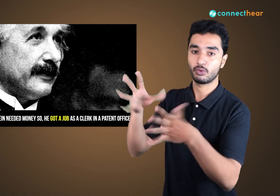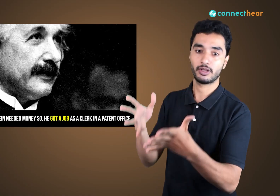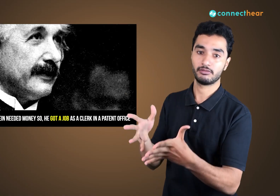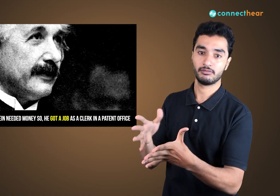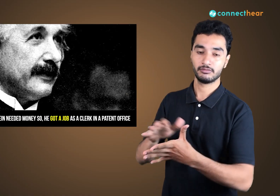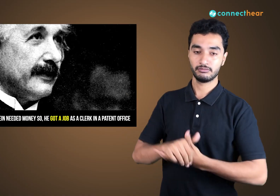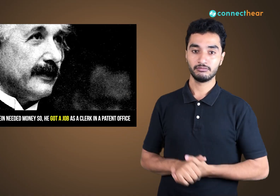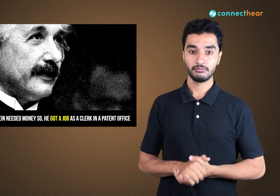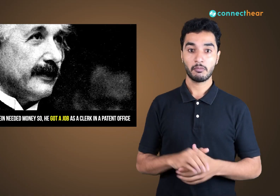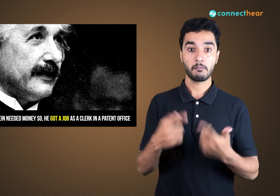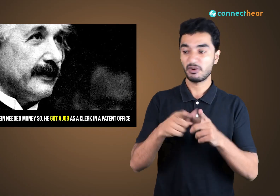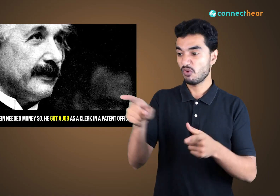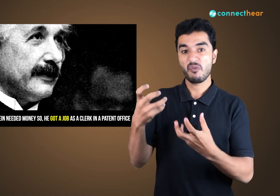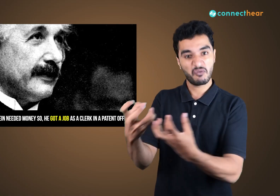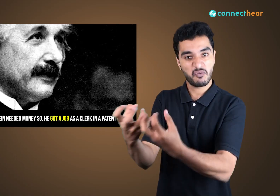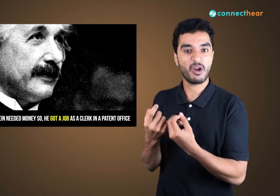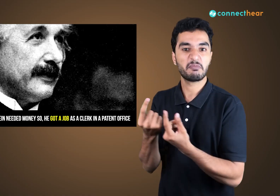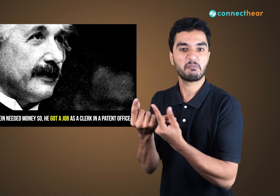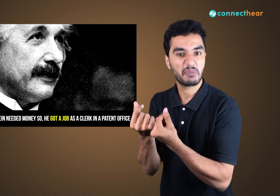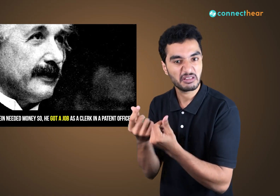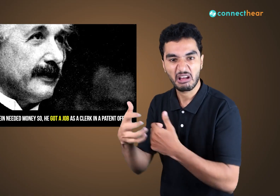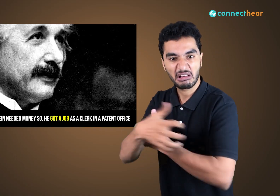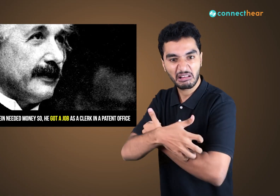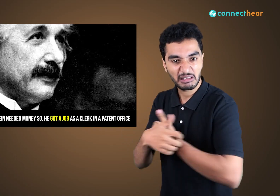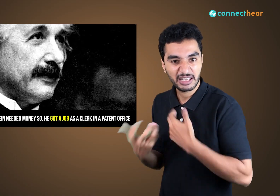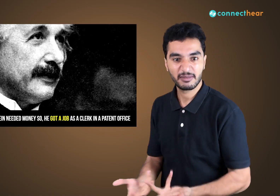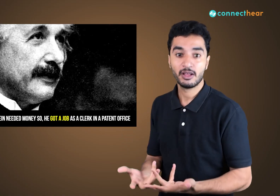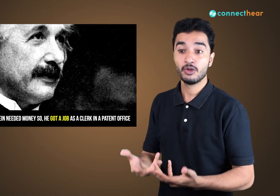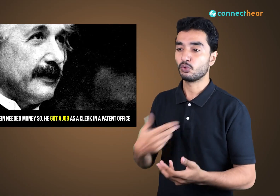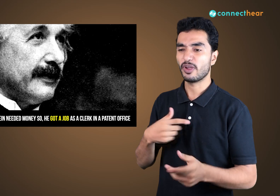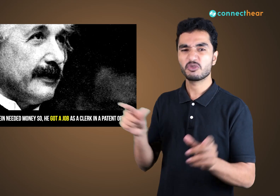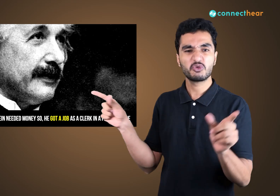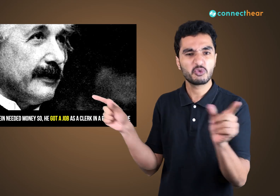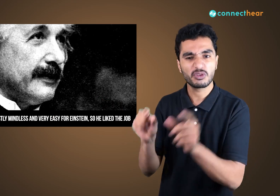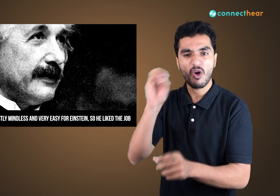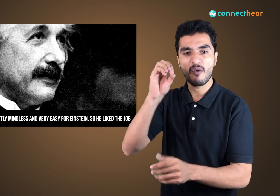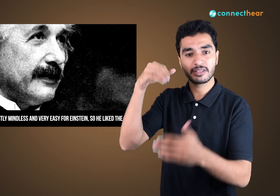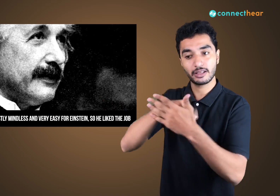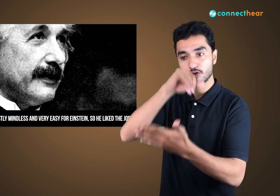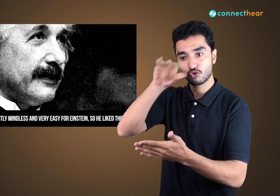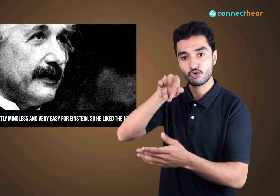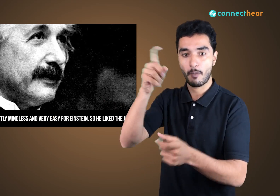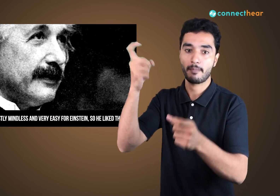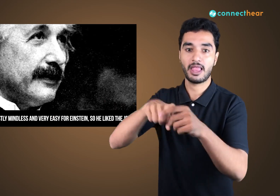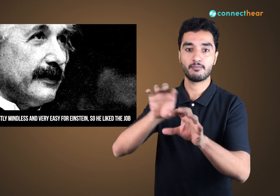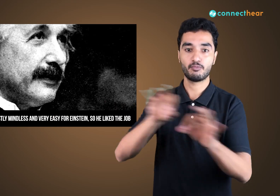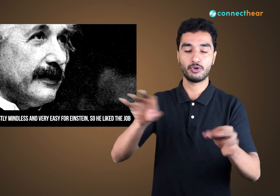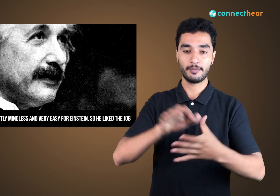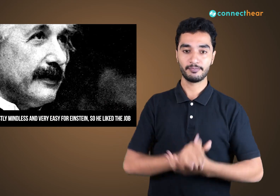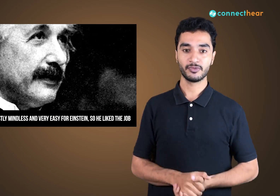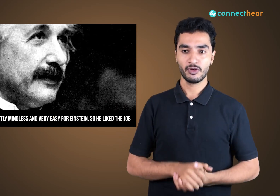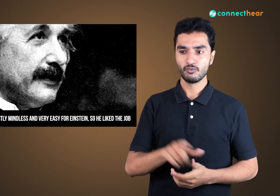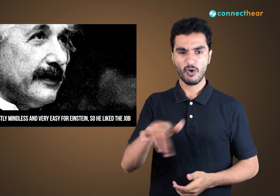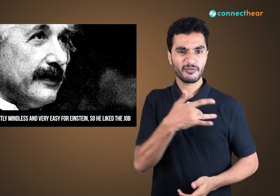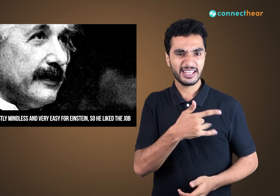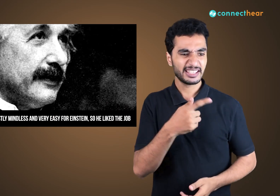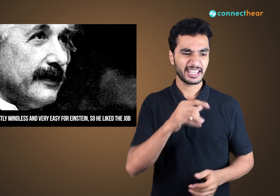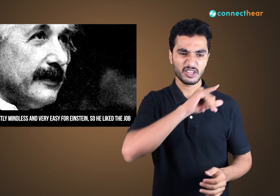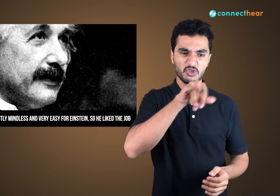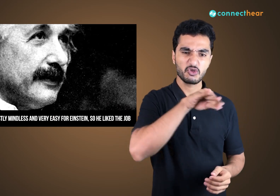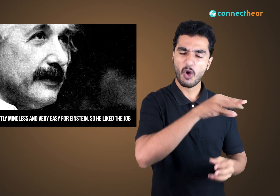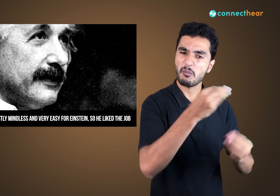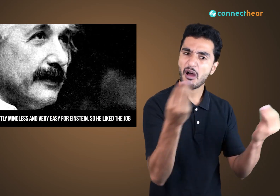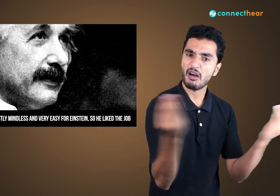young Einstein needed money, so he got a job as a clerk in a patent office. The job was mostly mindless and very easy